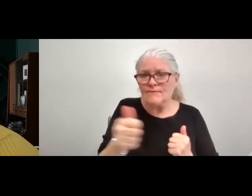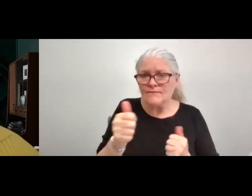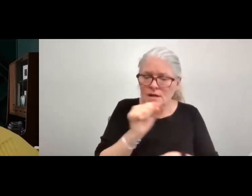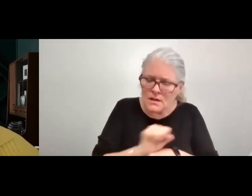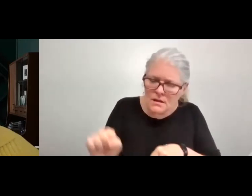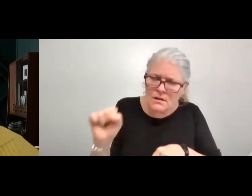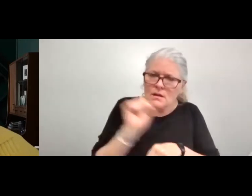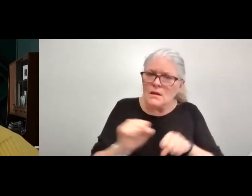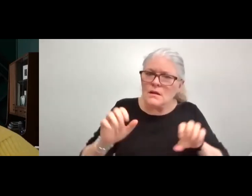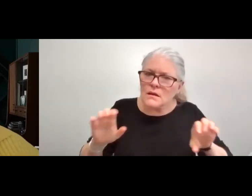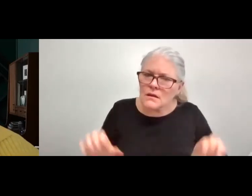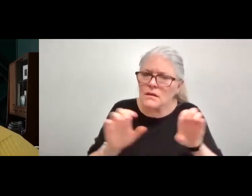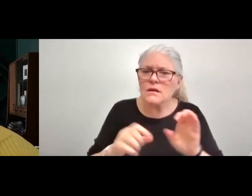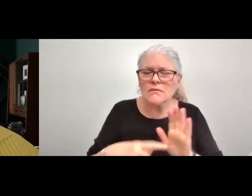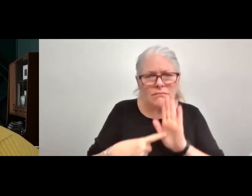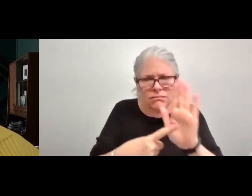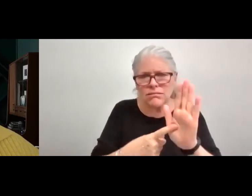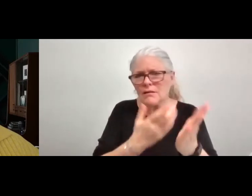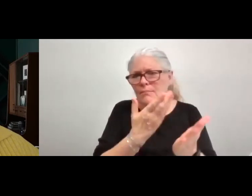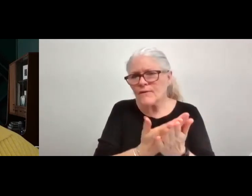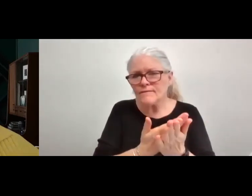So I really want you to look at that today.